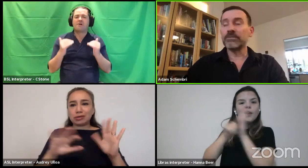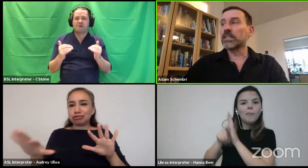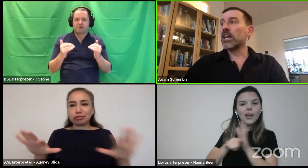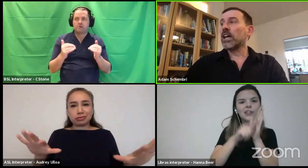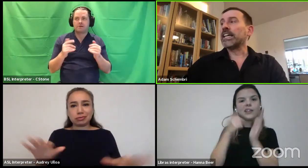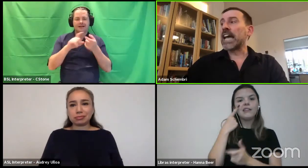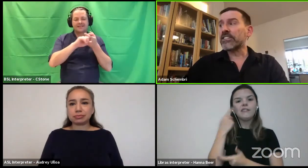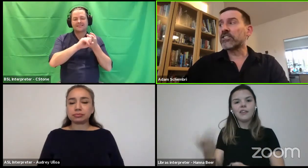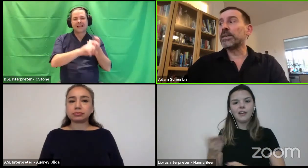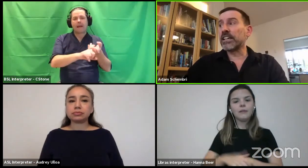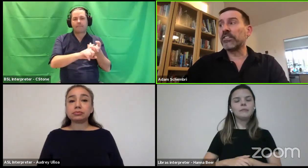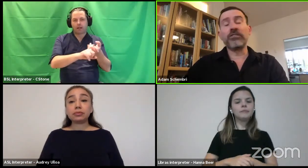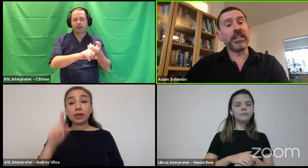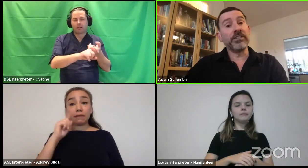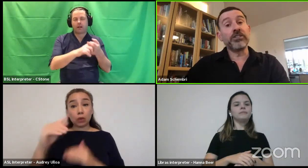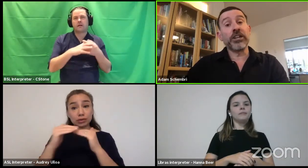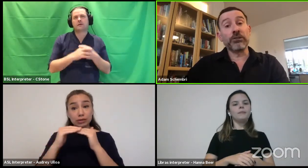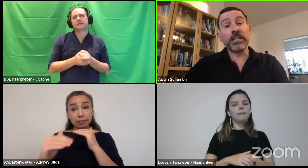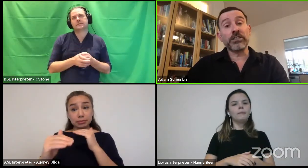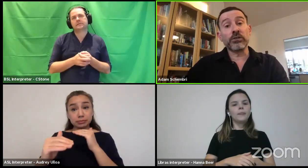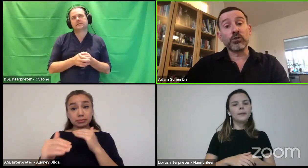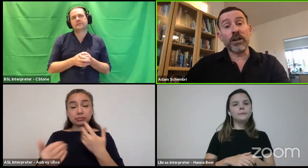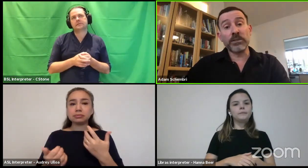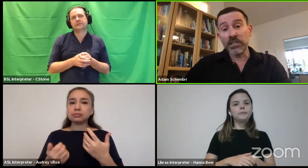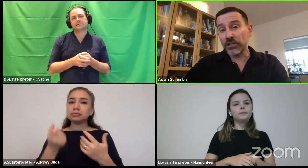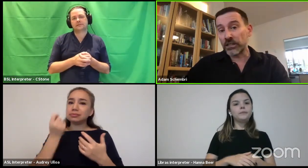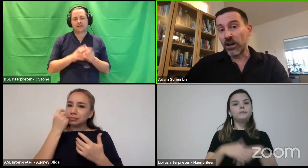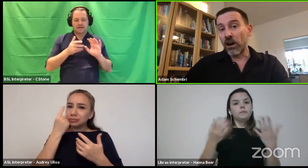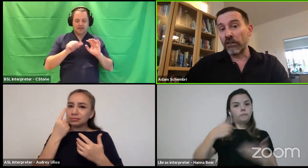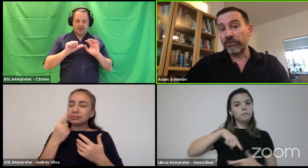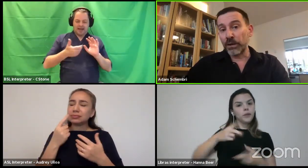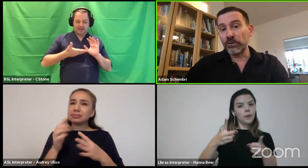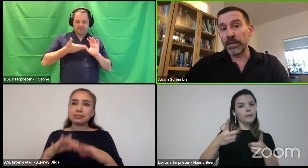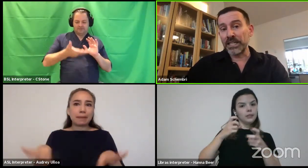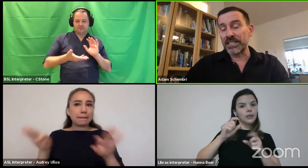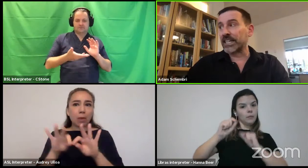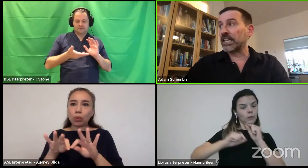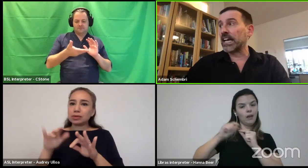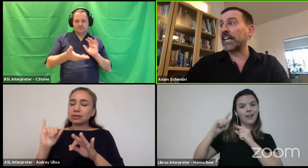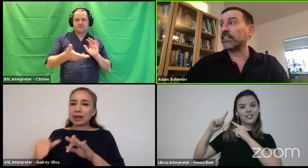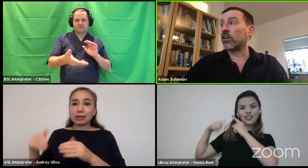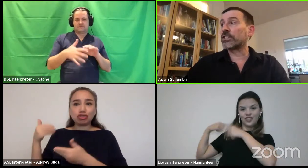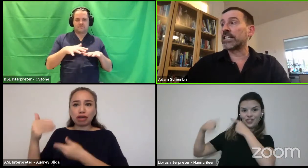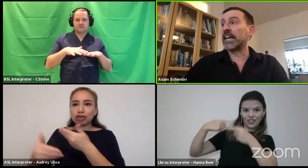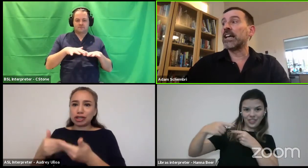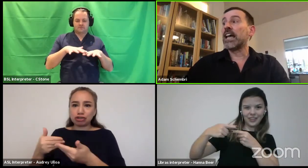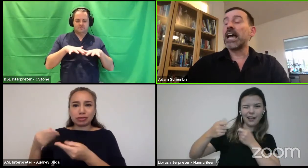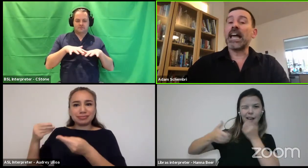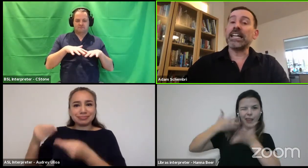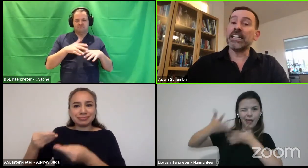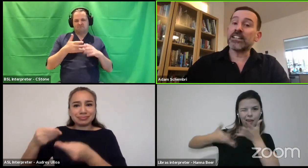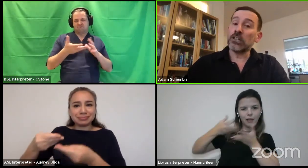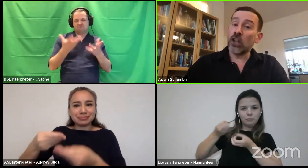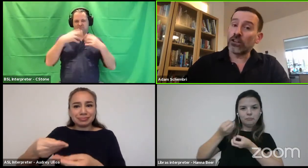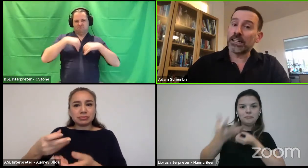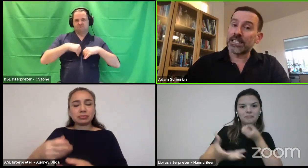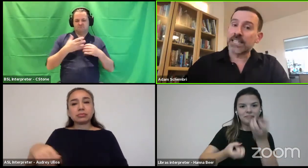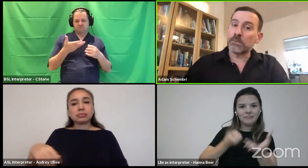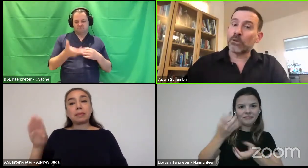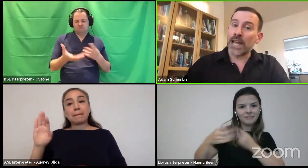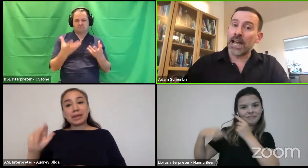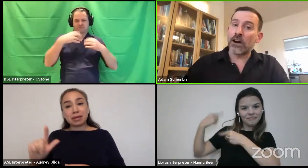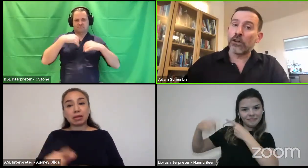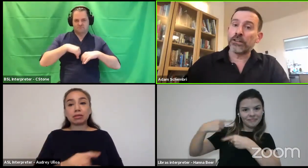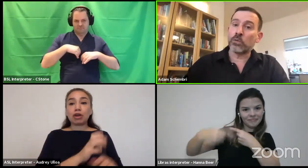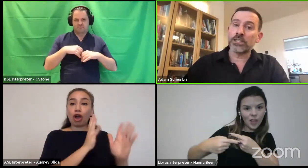terms of stability, it has to be said that the intergenerational transmission of both BSL and Auslan is a lot less